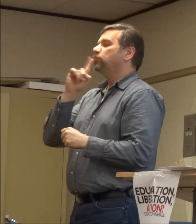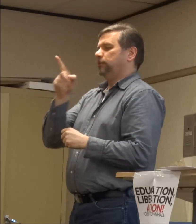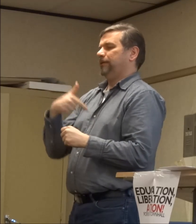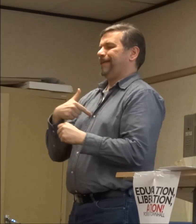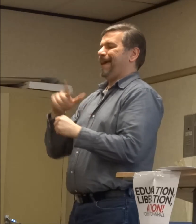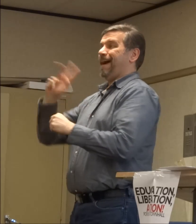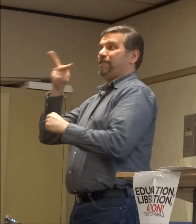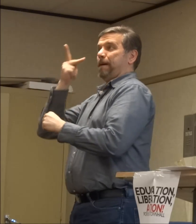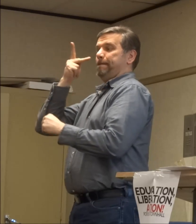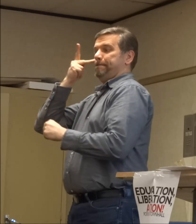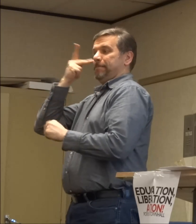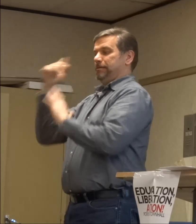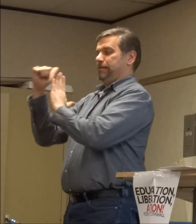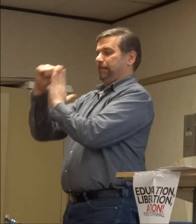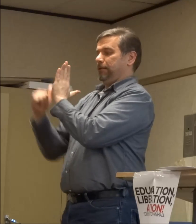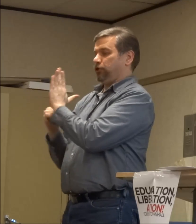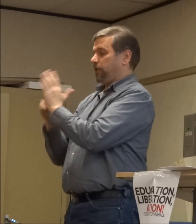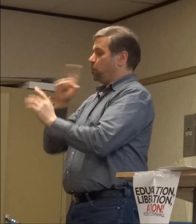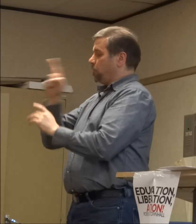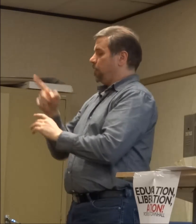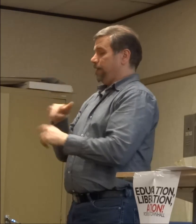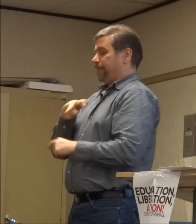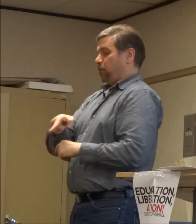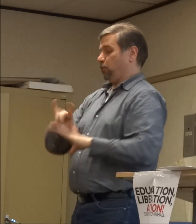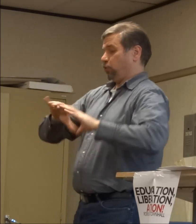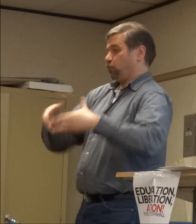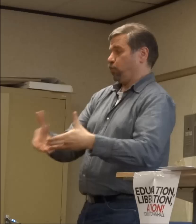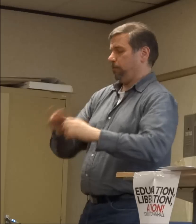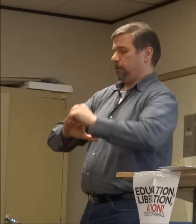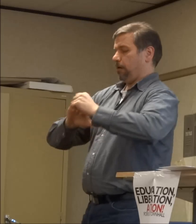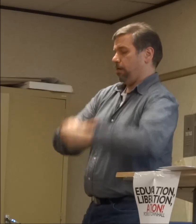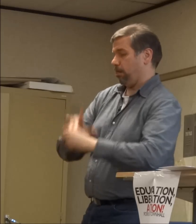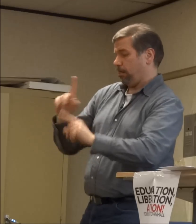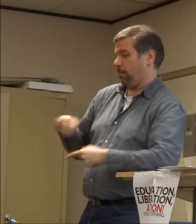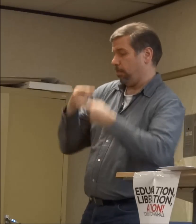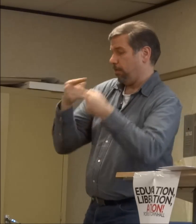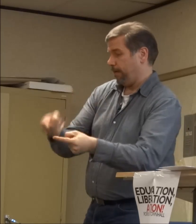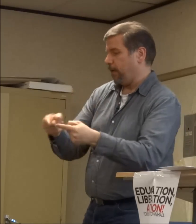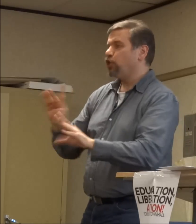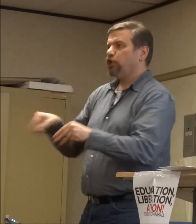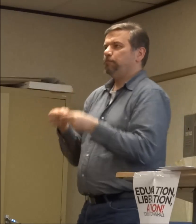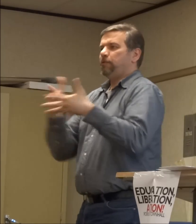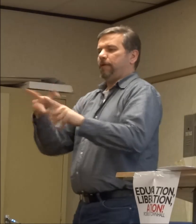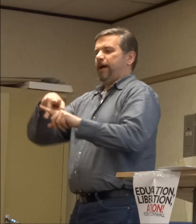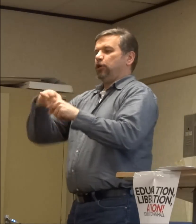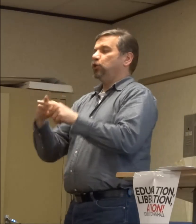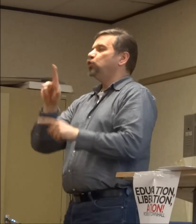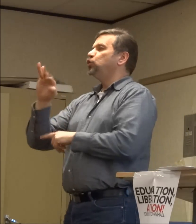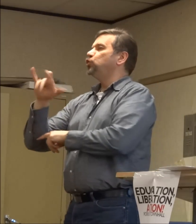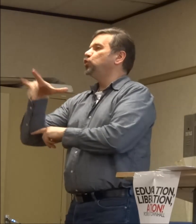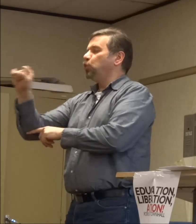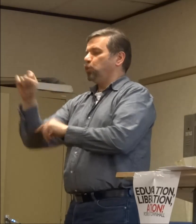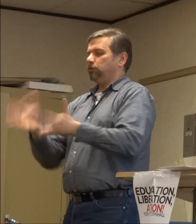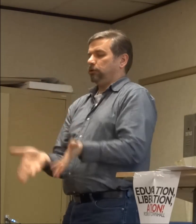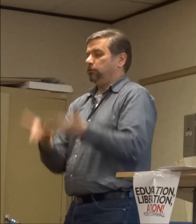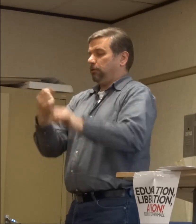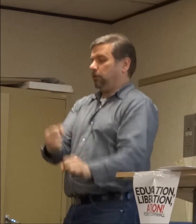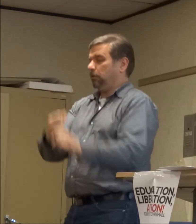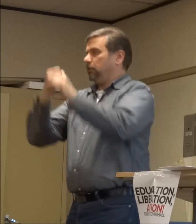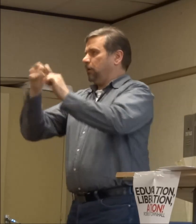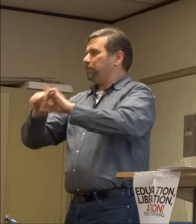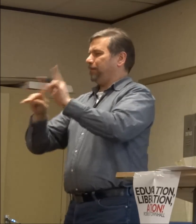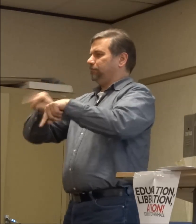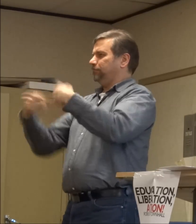political agenda of ensuring that historically oppressed groups have the tools to succeed in post-secondary educations. I think it really says something